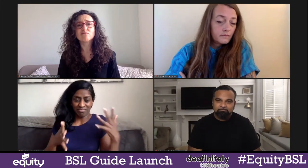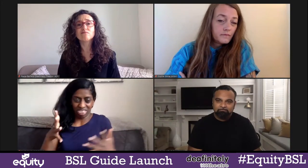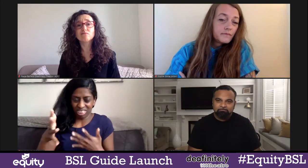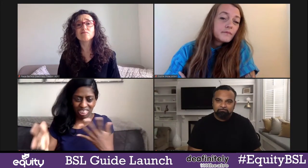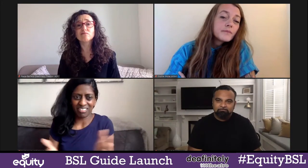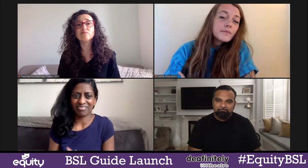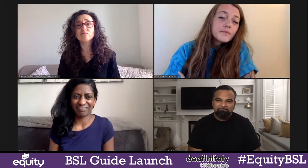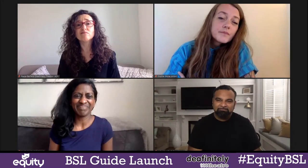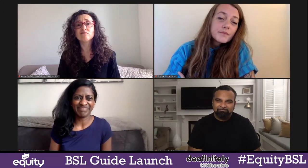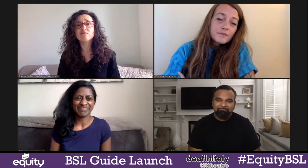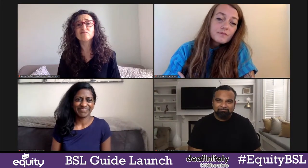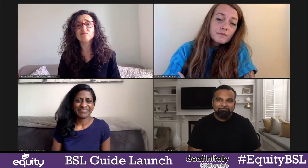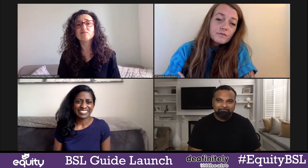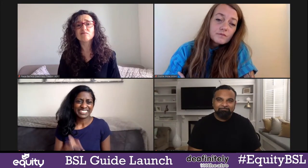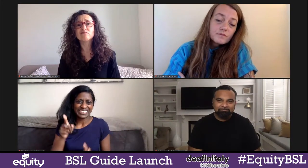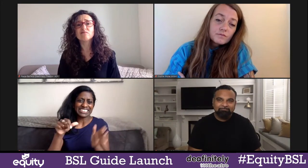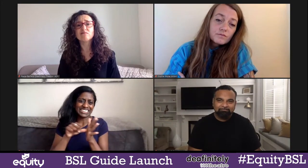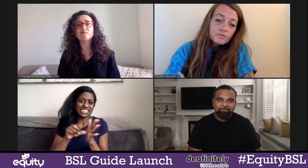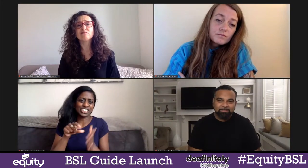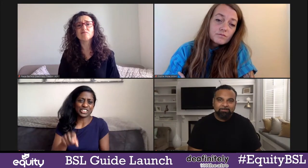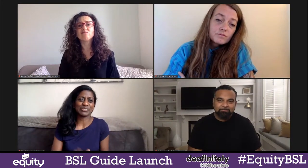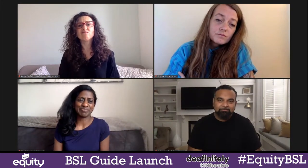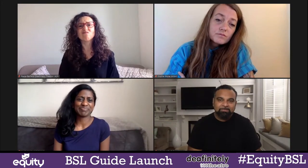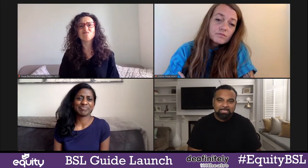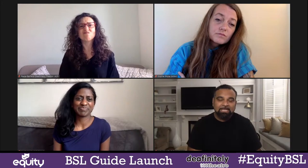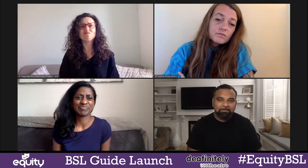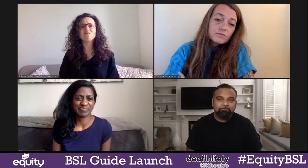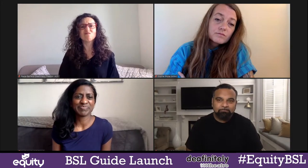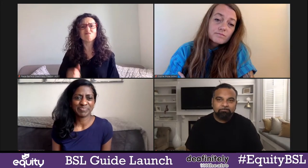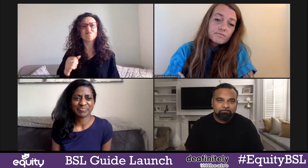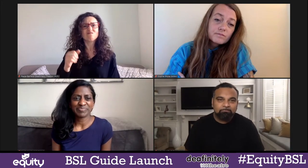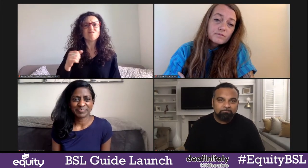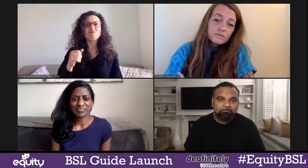like the process is much smoother, but that never feels like that happens. So that's a real issue.